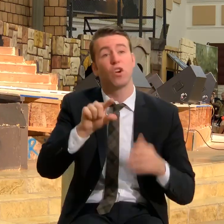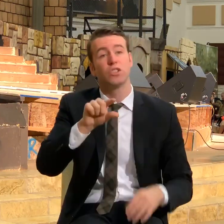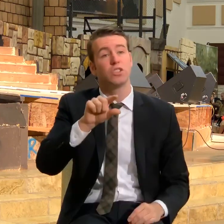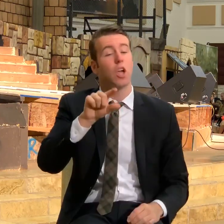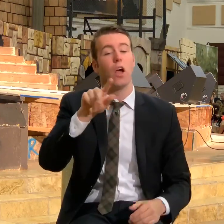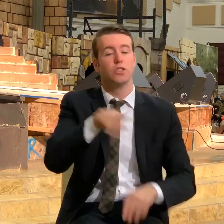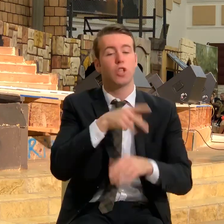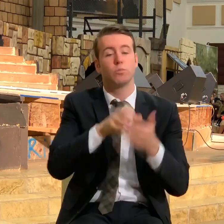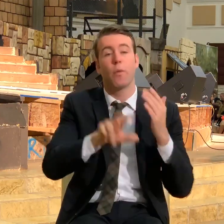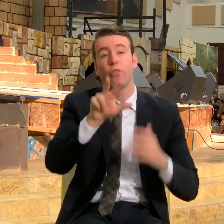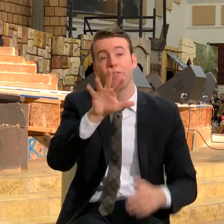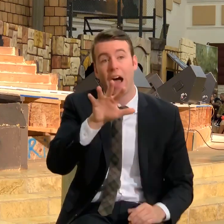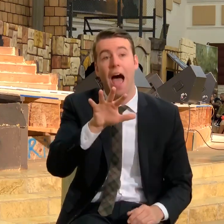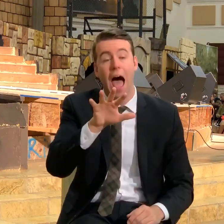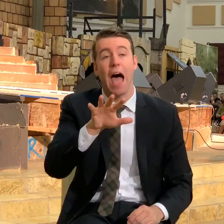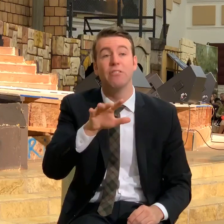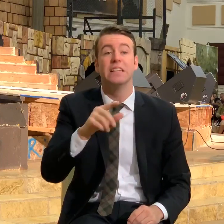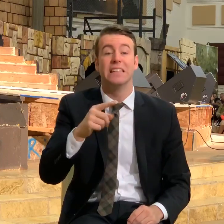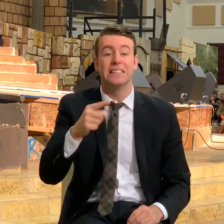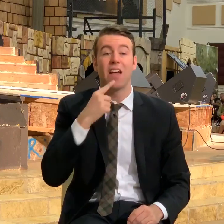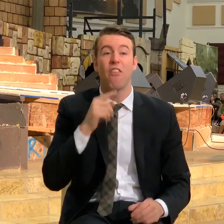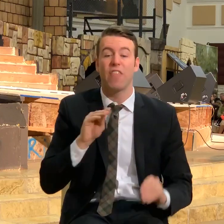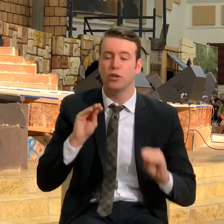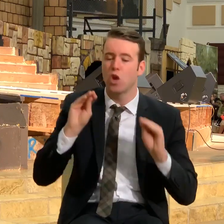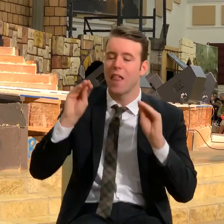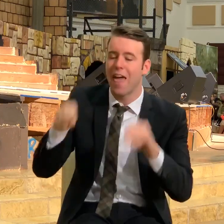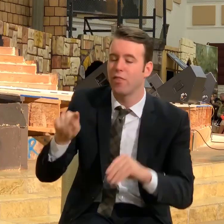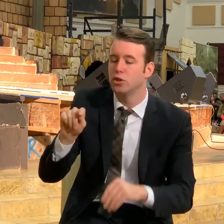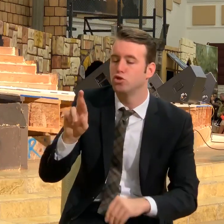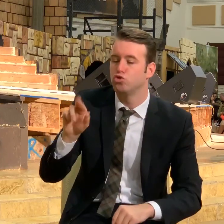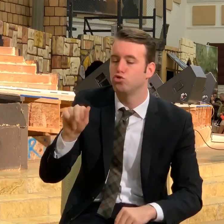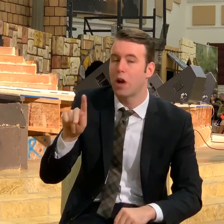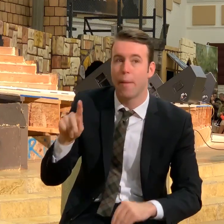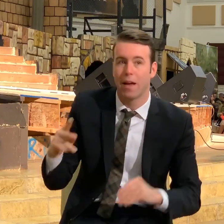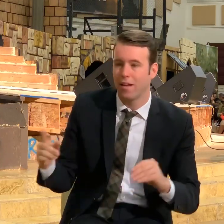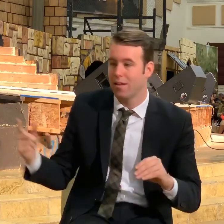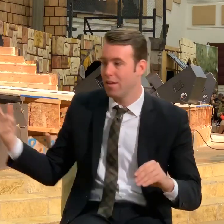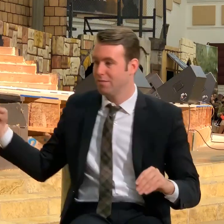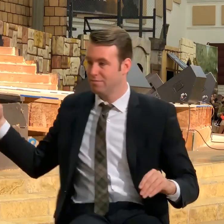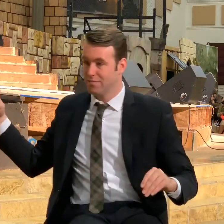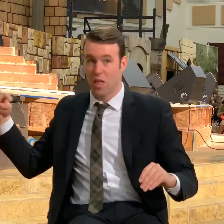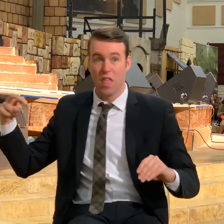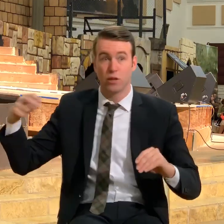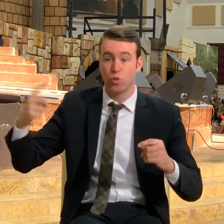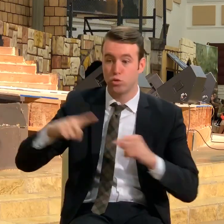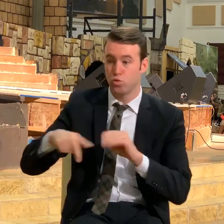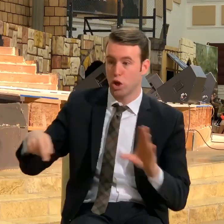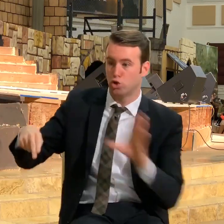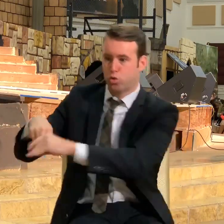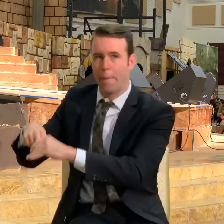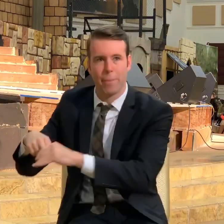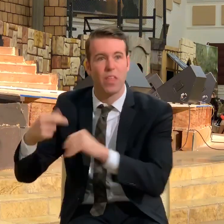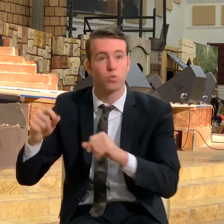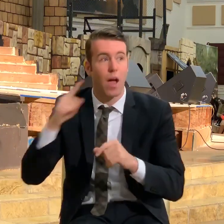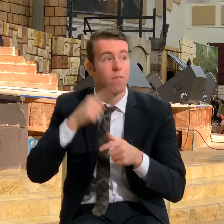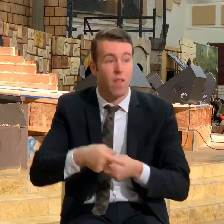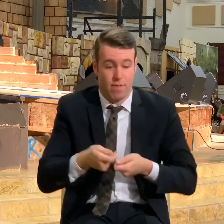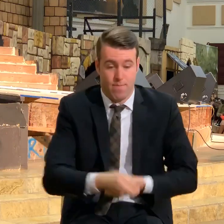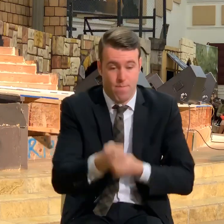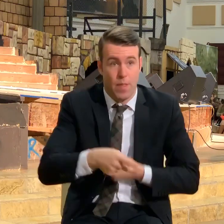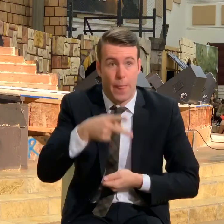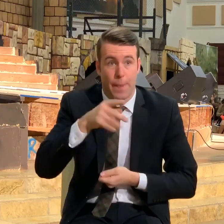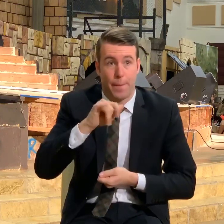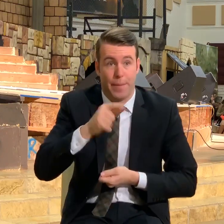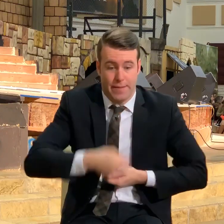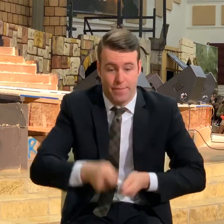Psalm 35, he said, they laid a trap for him like they did for lions. They dug a pit, they disguised the pit, they hid a net in